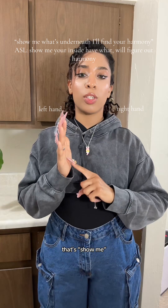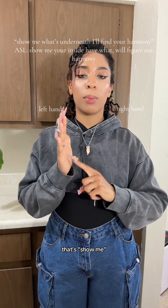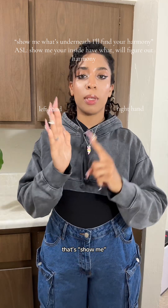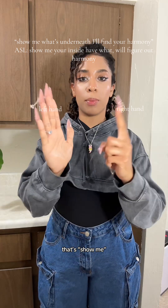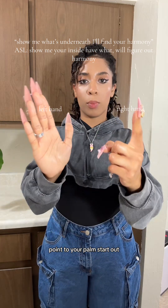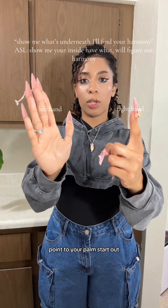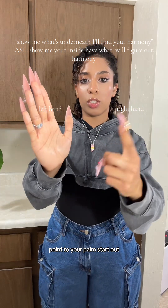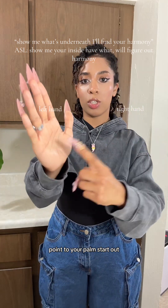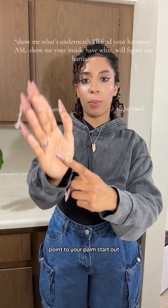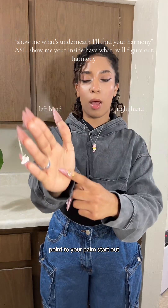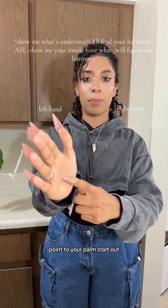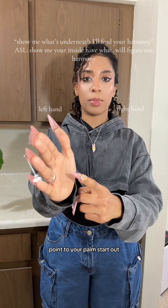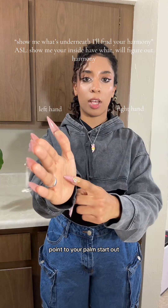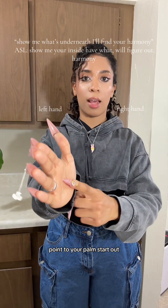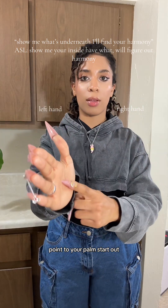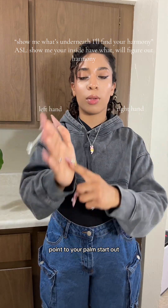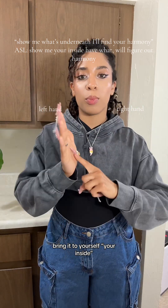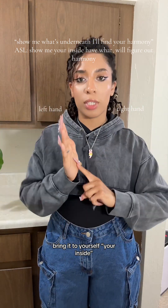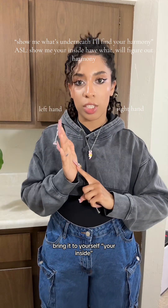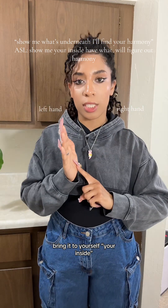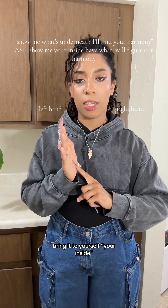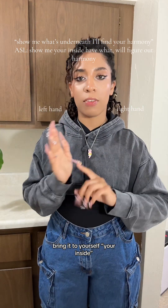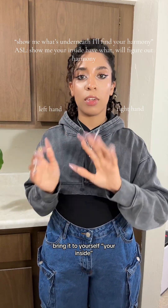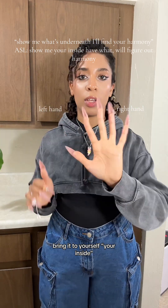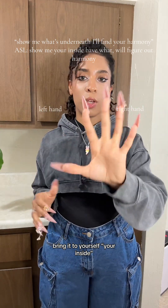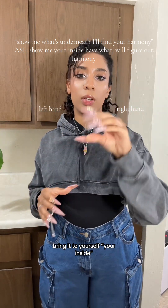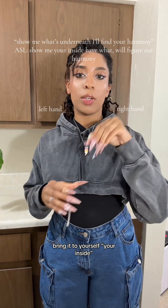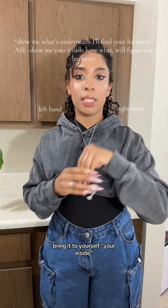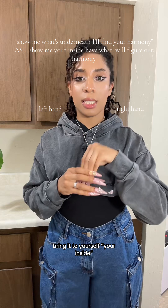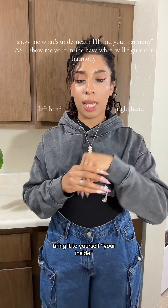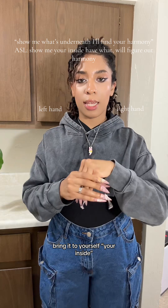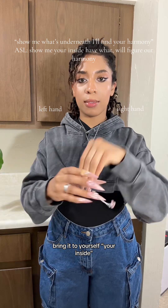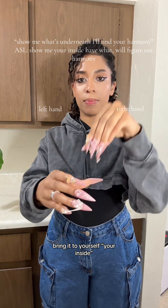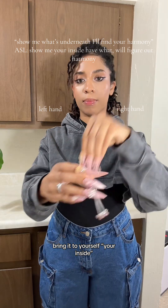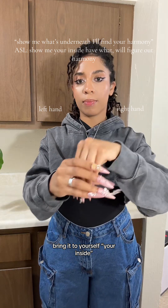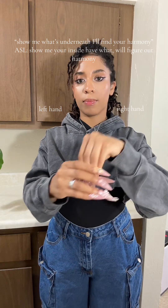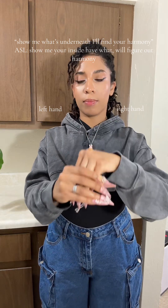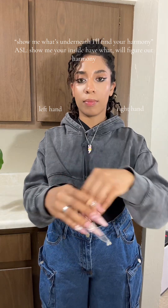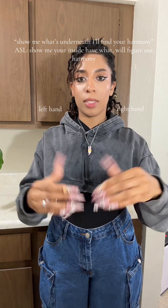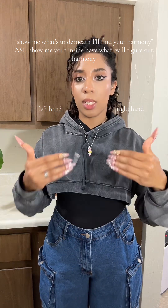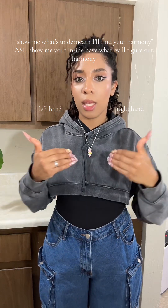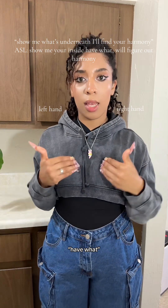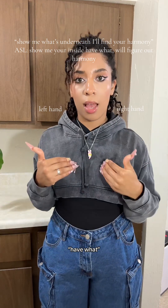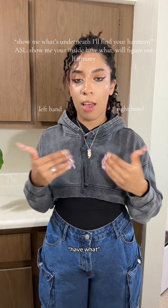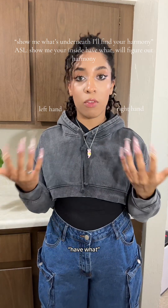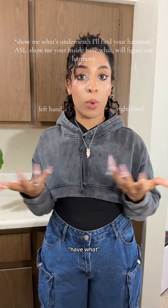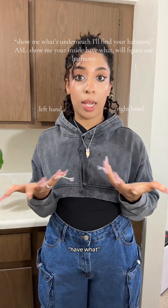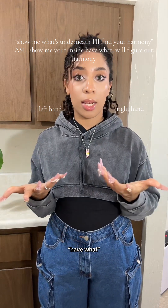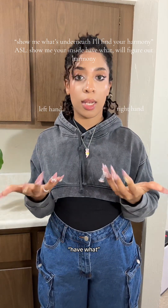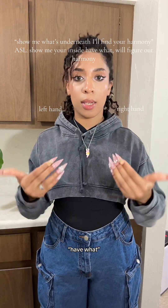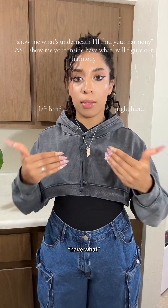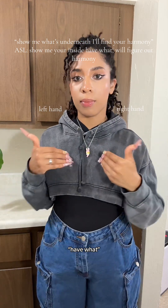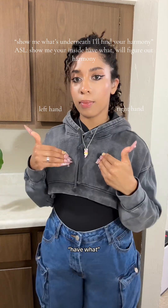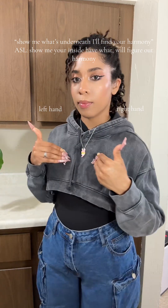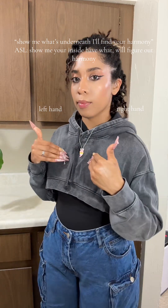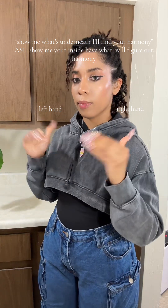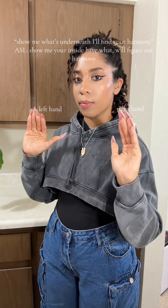me, point to your palm, side out, bring it to yourself. Your inside have what?